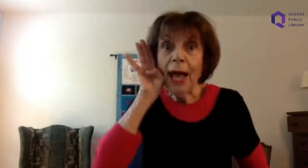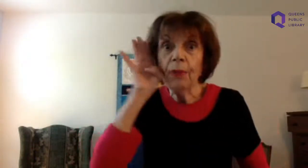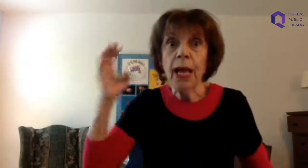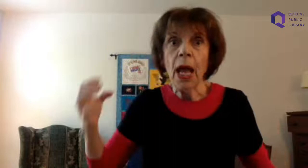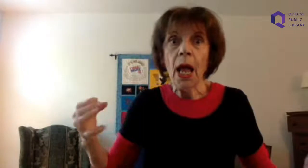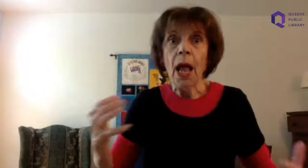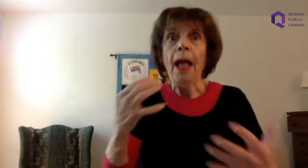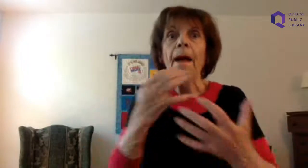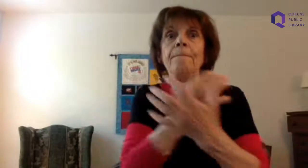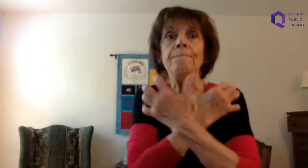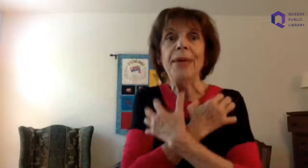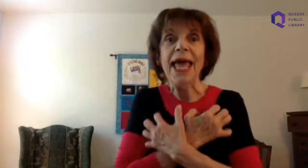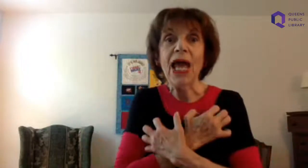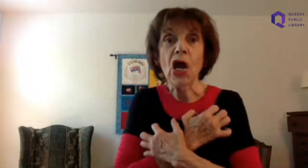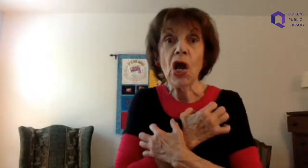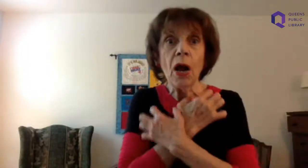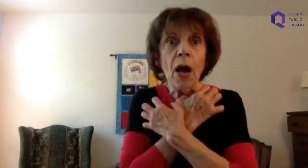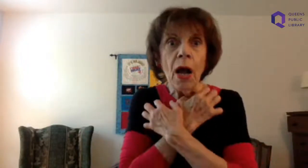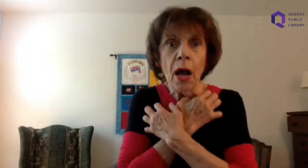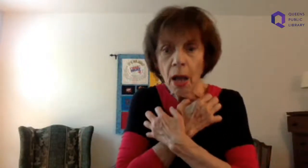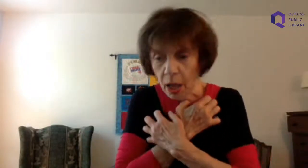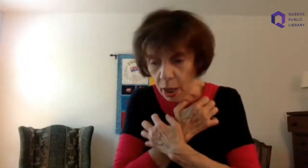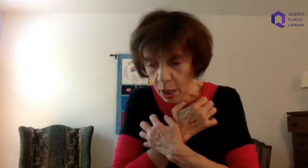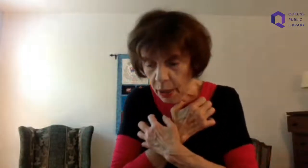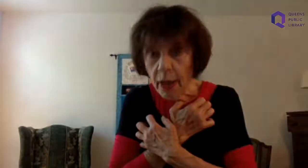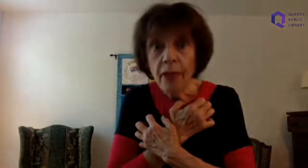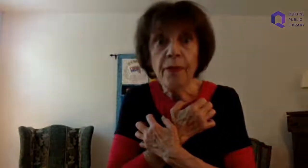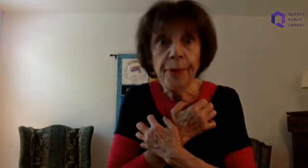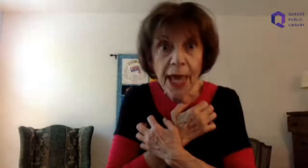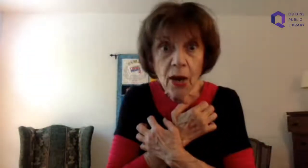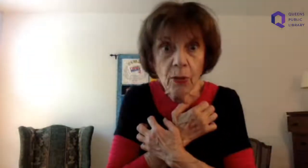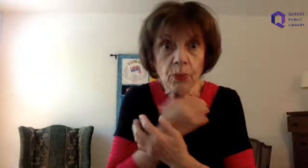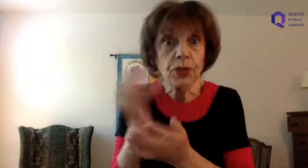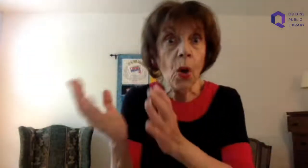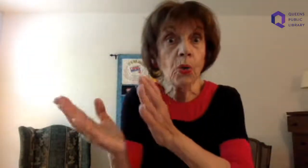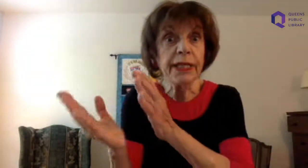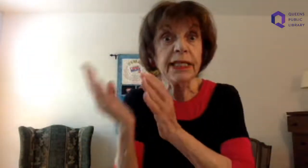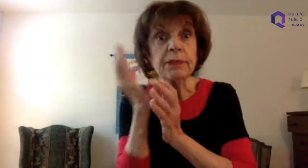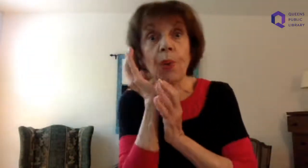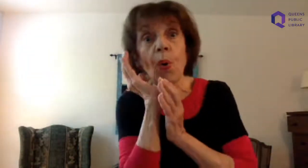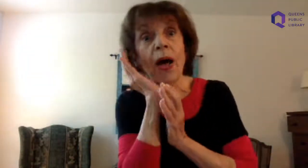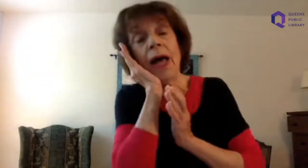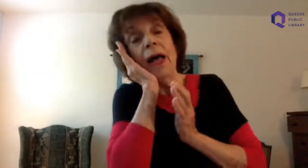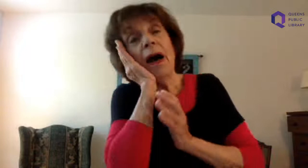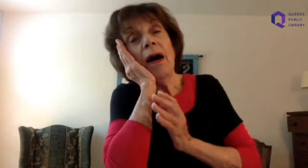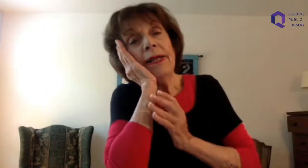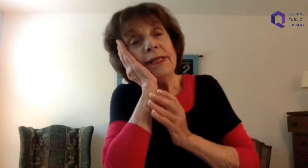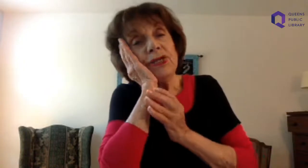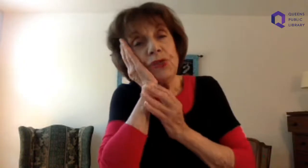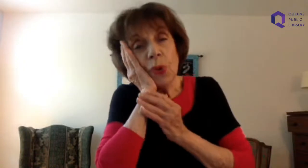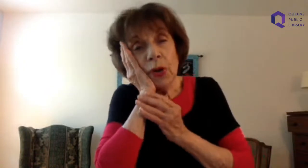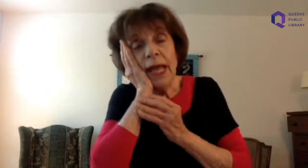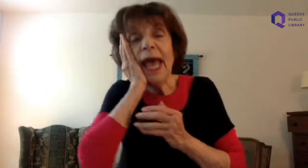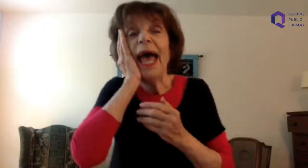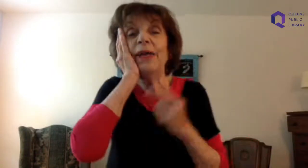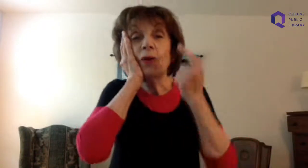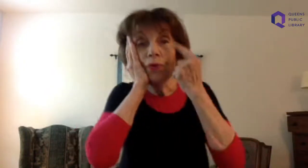brown bear. The bear was holding his paw on his jaw and